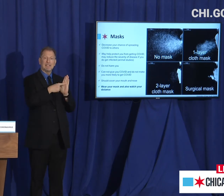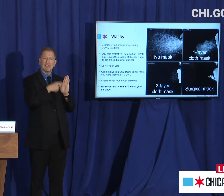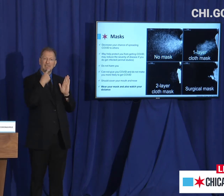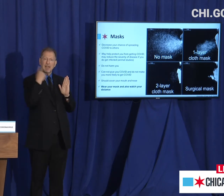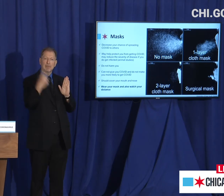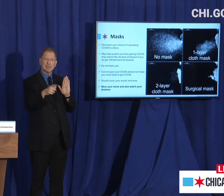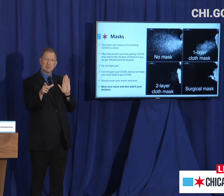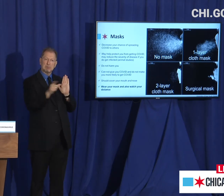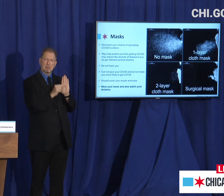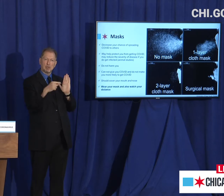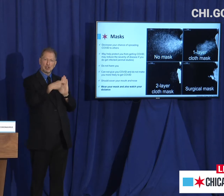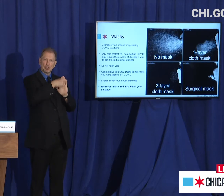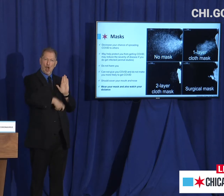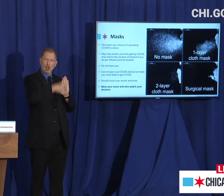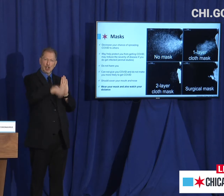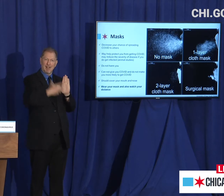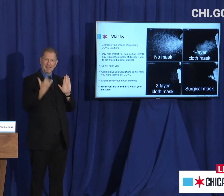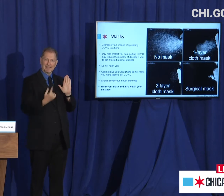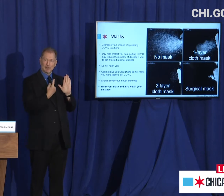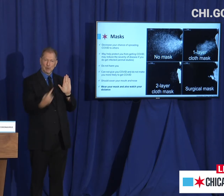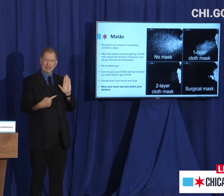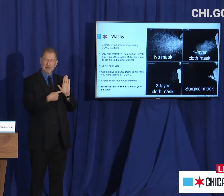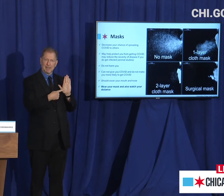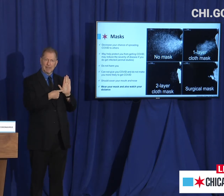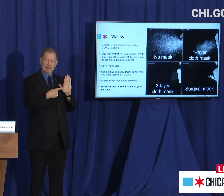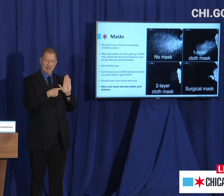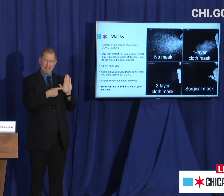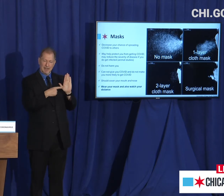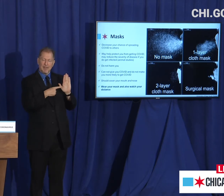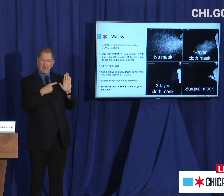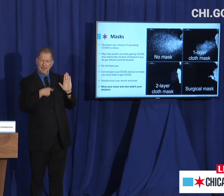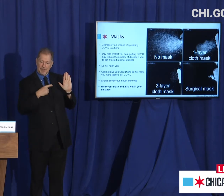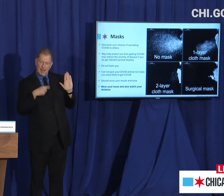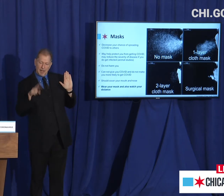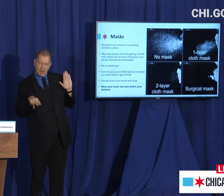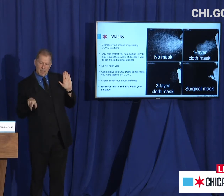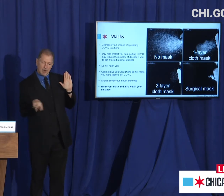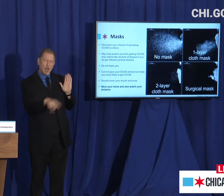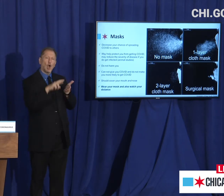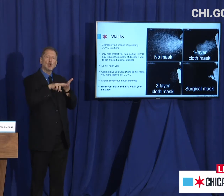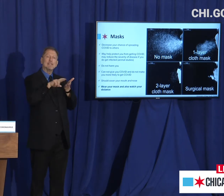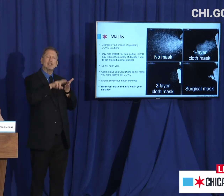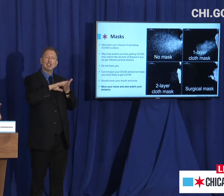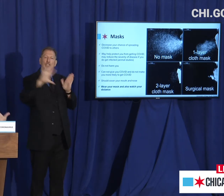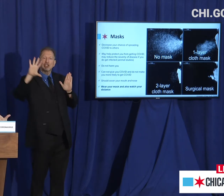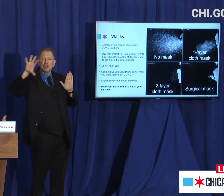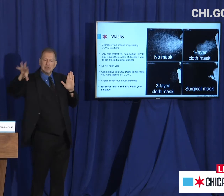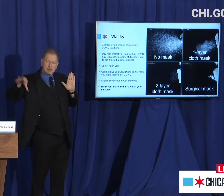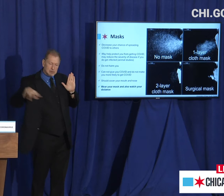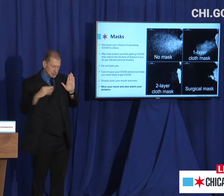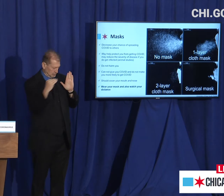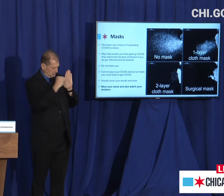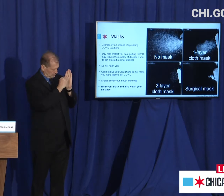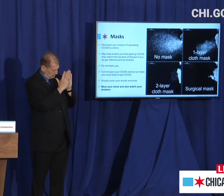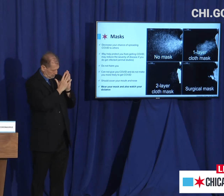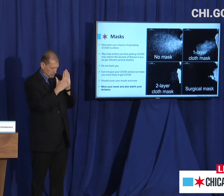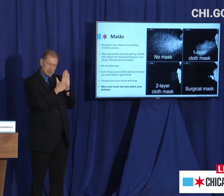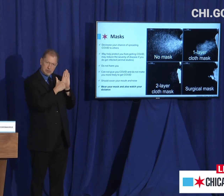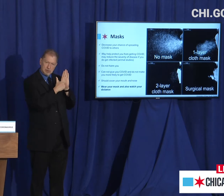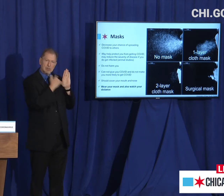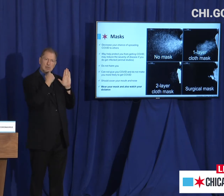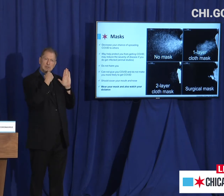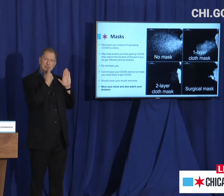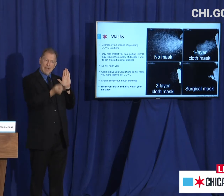an article this week reviewing the science on masks. And they and I conclude